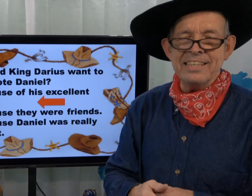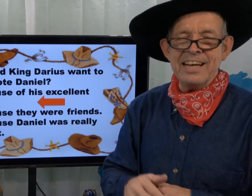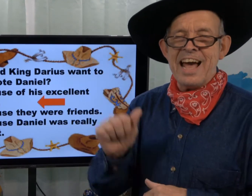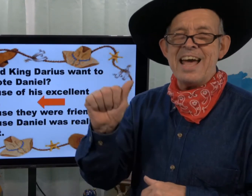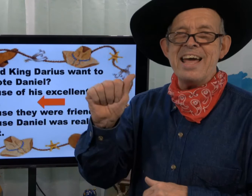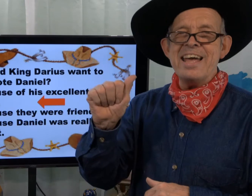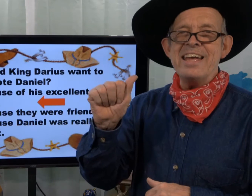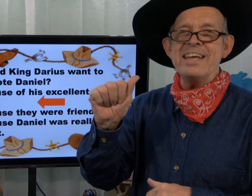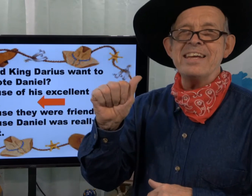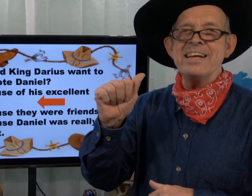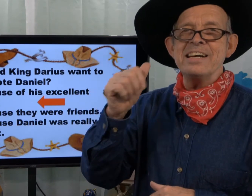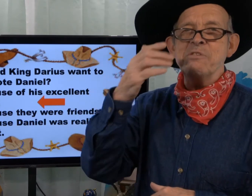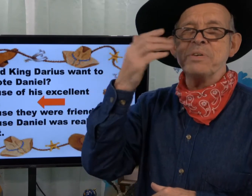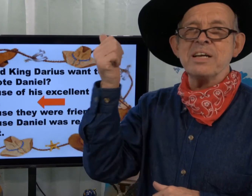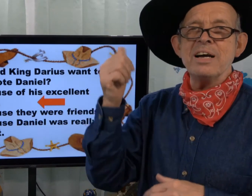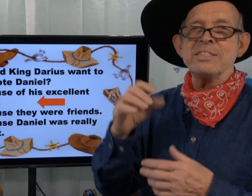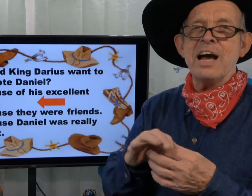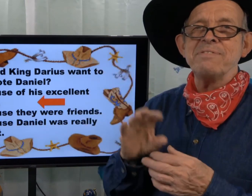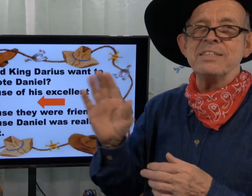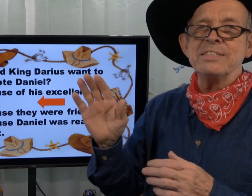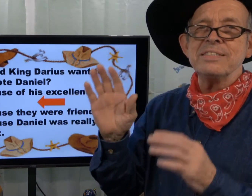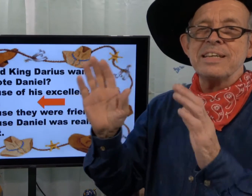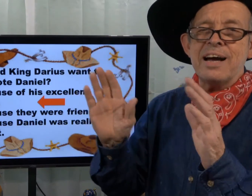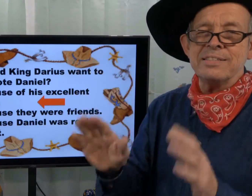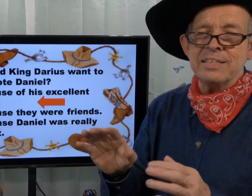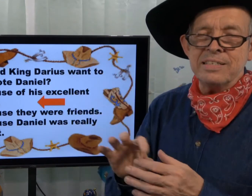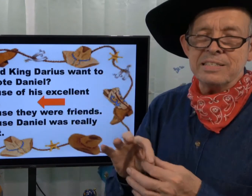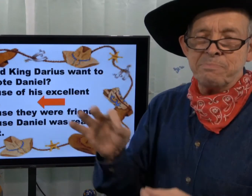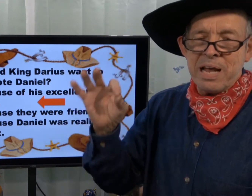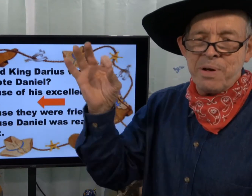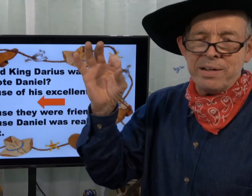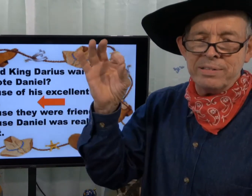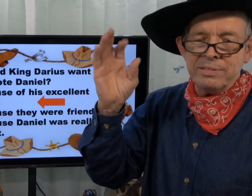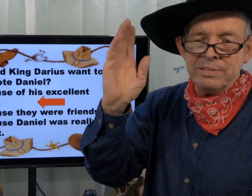A, because of your shattered spirit.